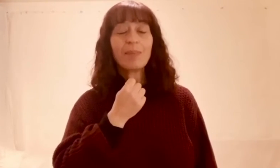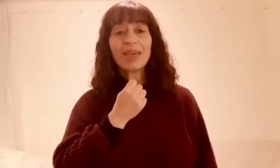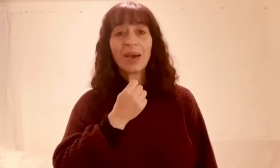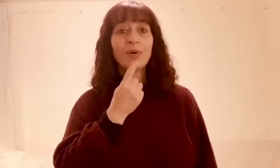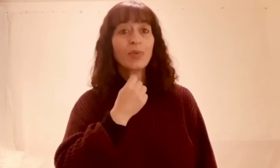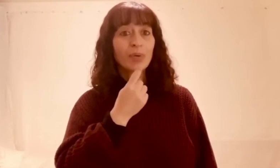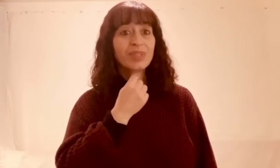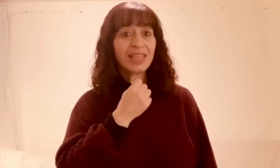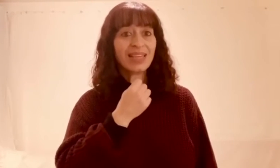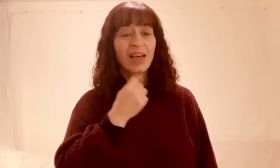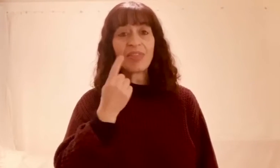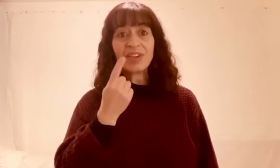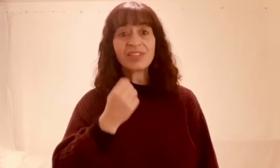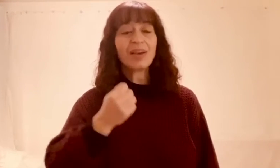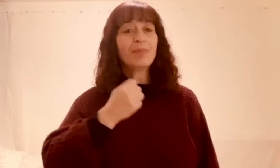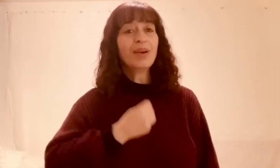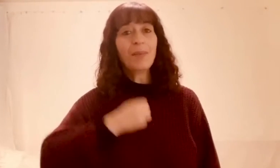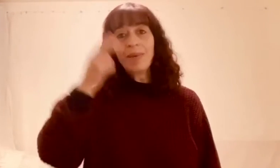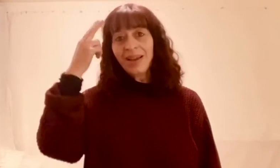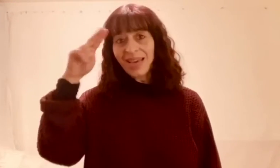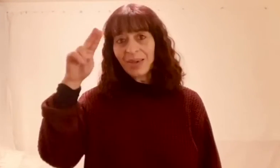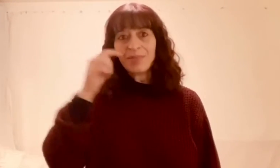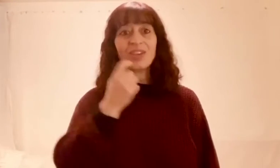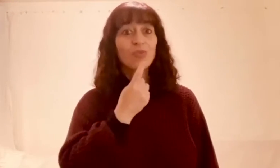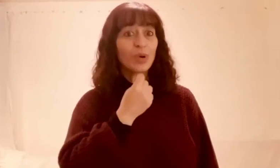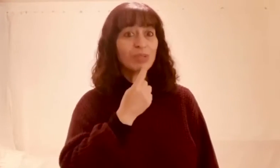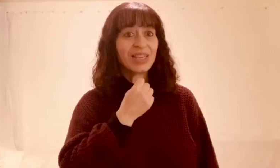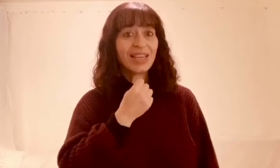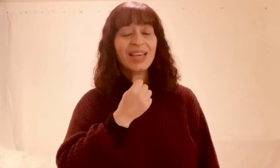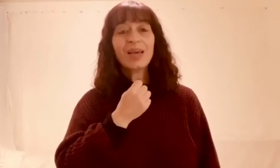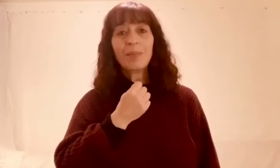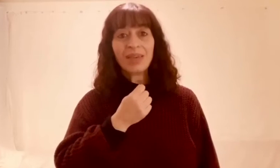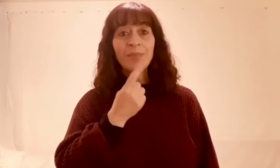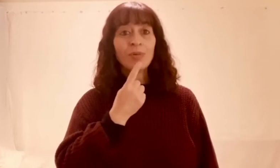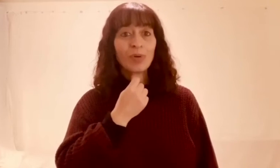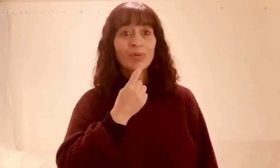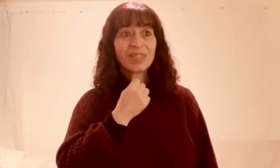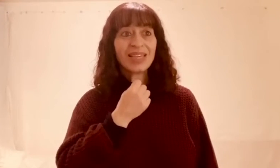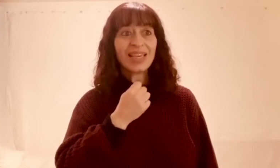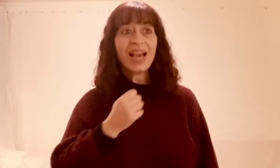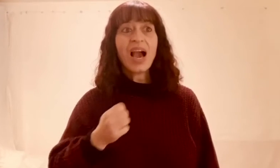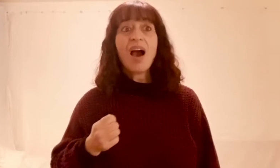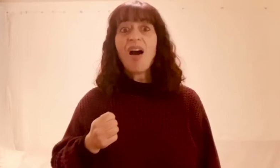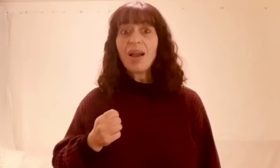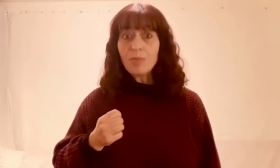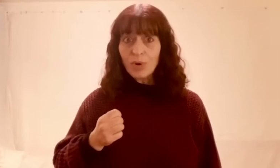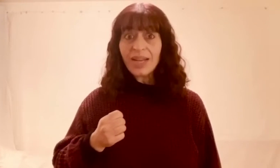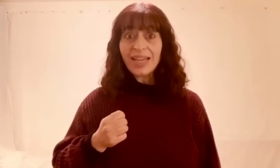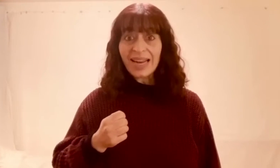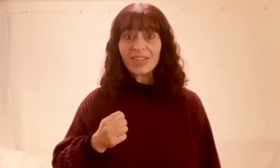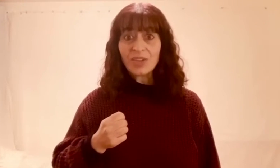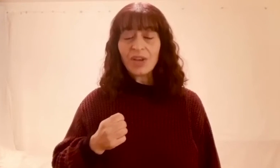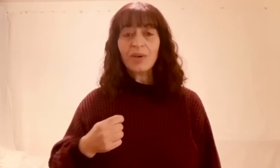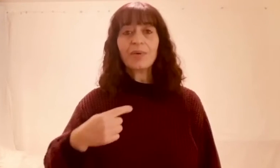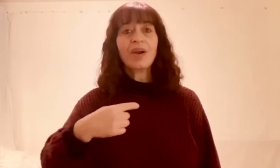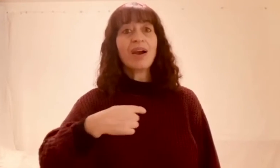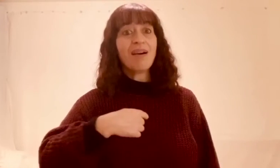llamo Rosie. A third time, my name is Rosie, me llamo Rosie. I'm really glad you know.